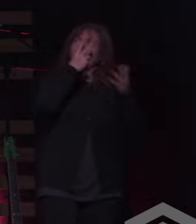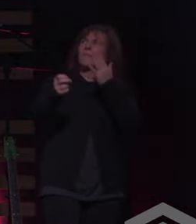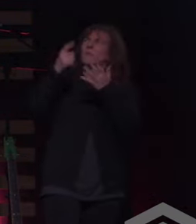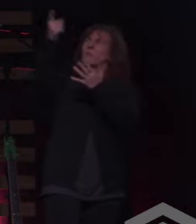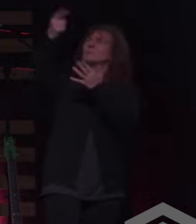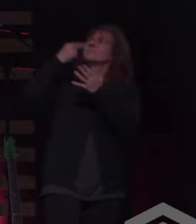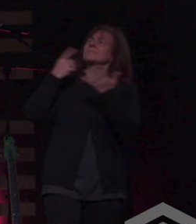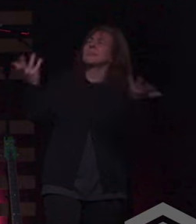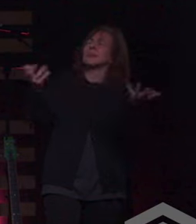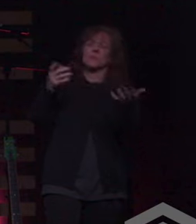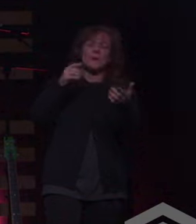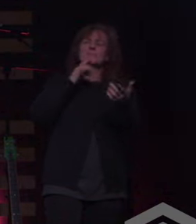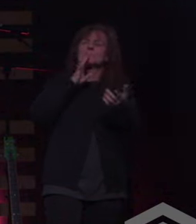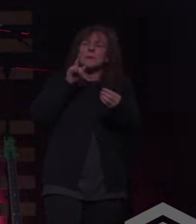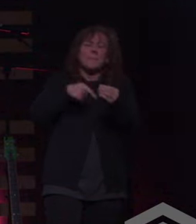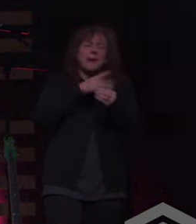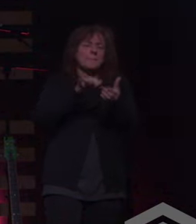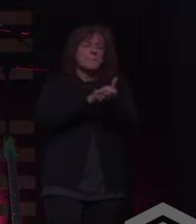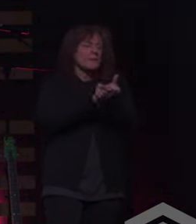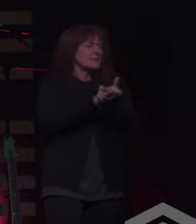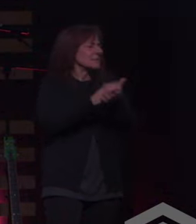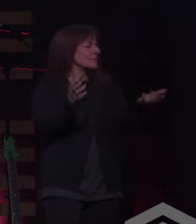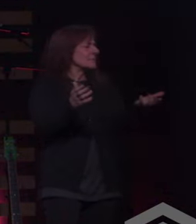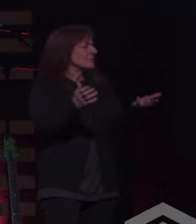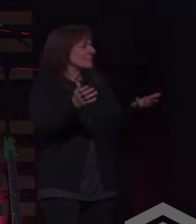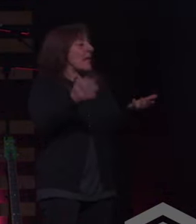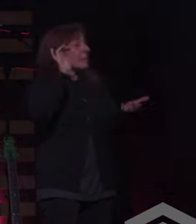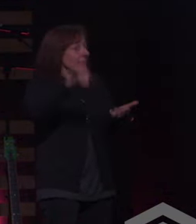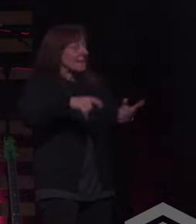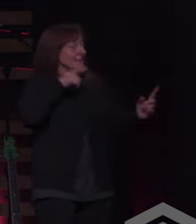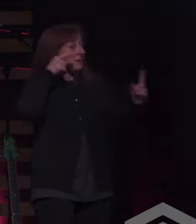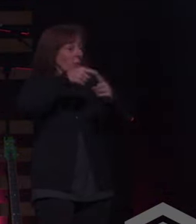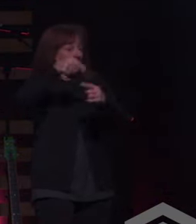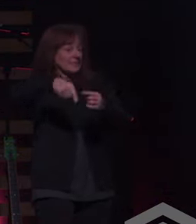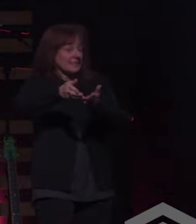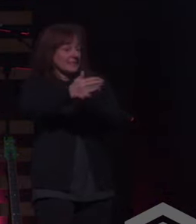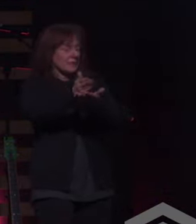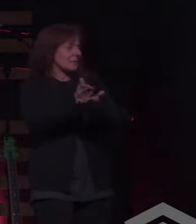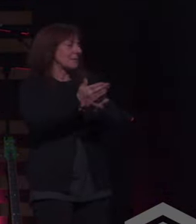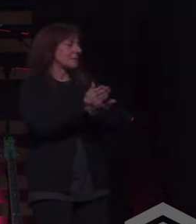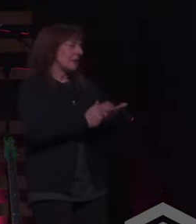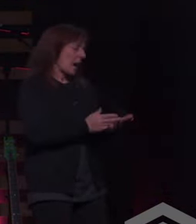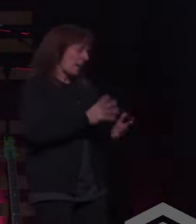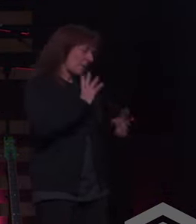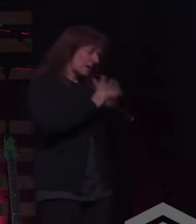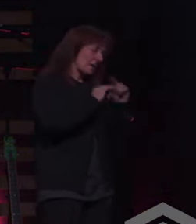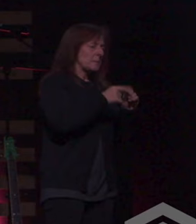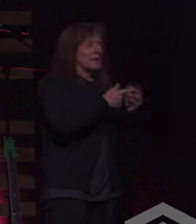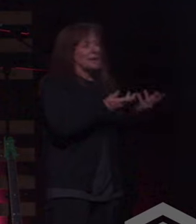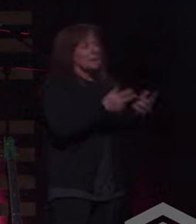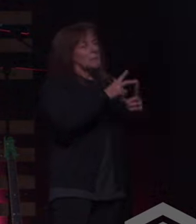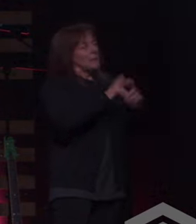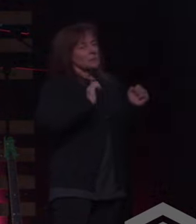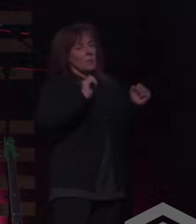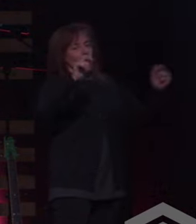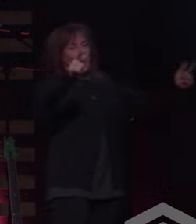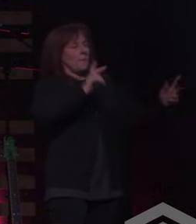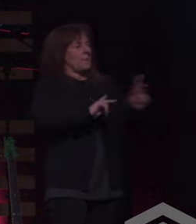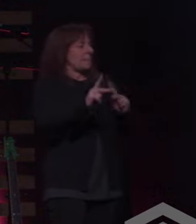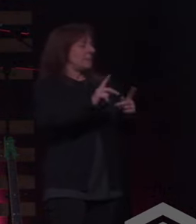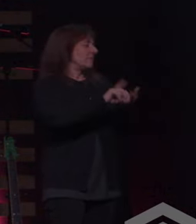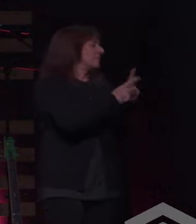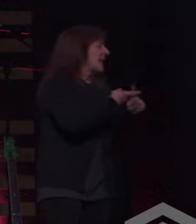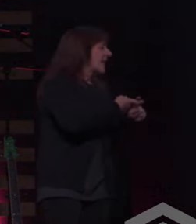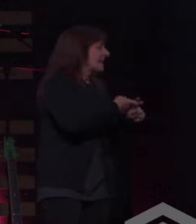that be the truth that speaks over our lives and our marriages. Amen. And so that's the goal of this series. Now, some of the stuff we're going to talk about will apply to all relationships,